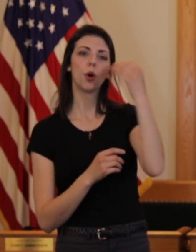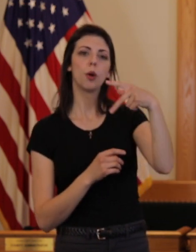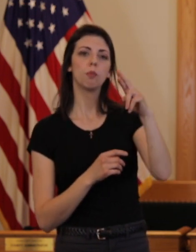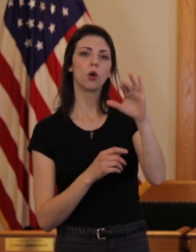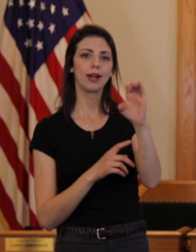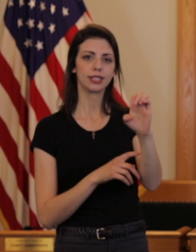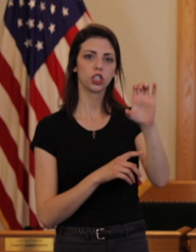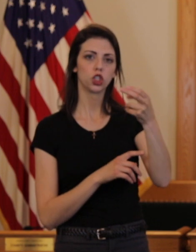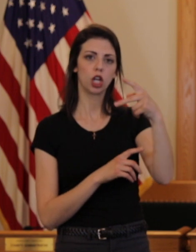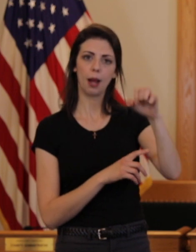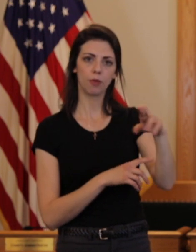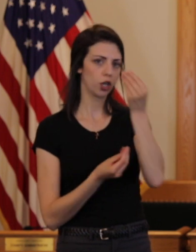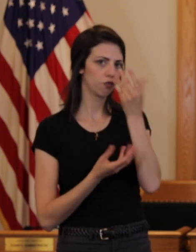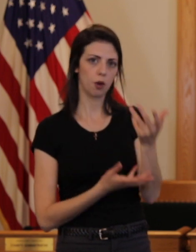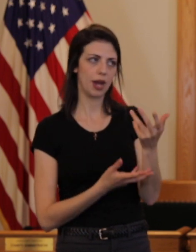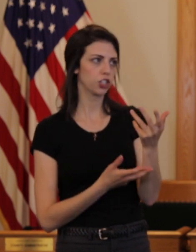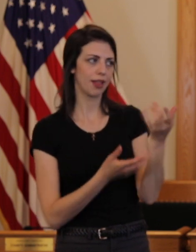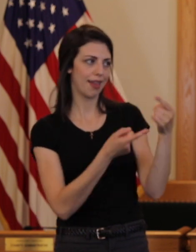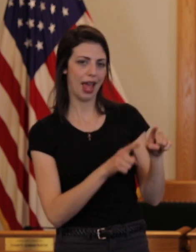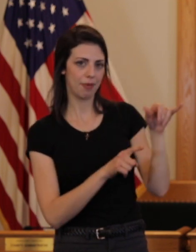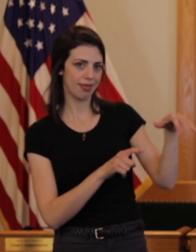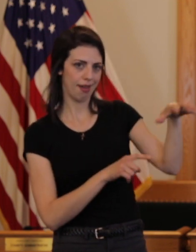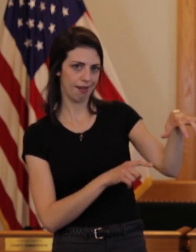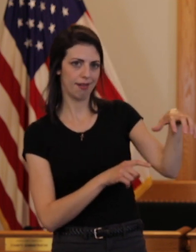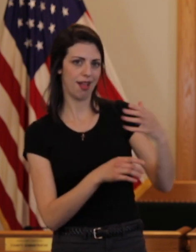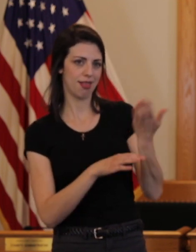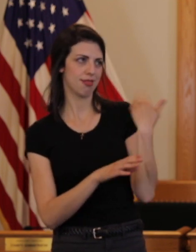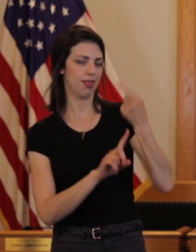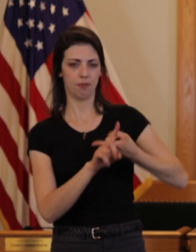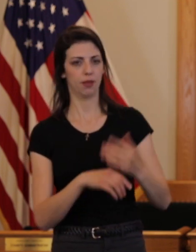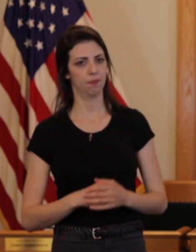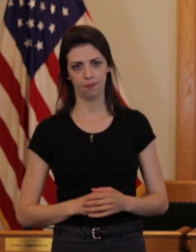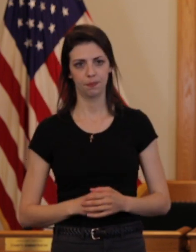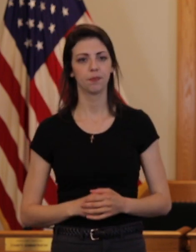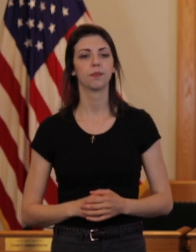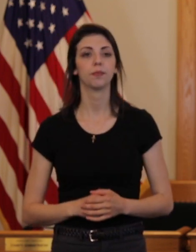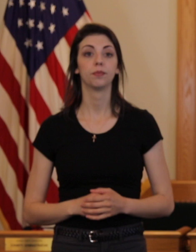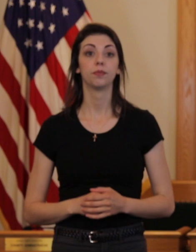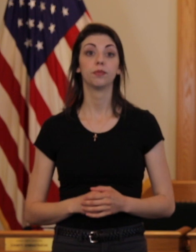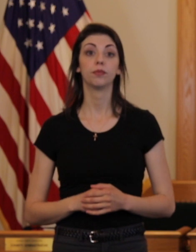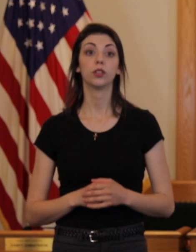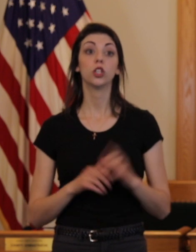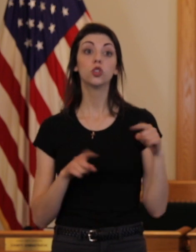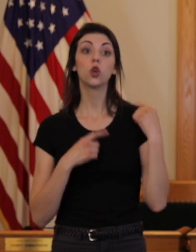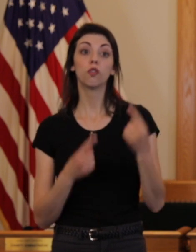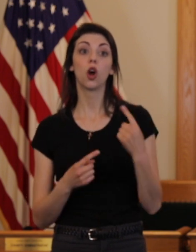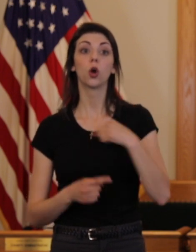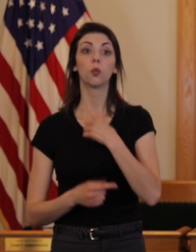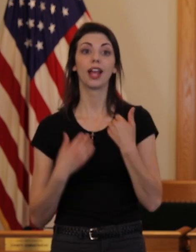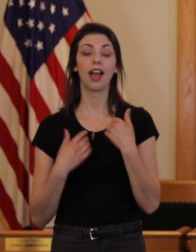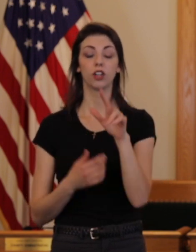data that was done a month or so back. We have received to date